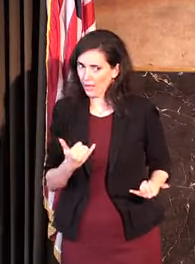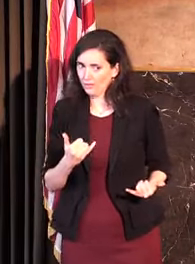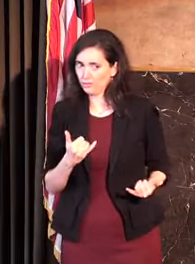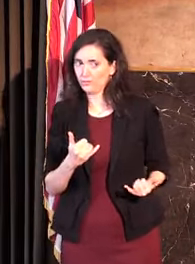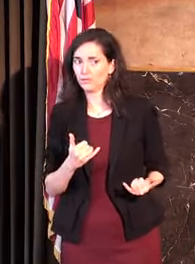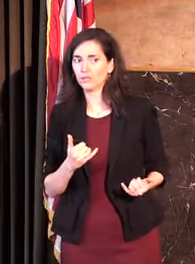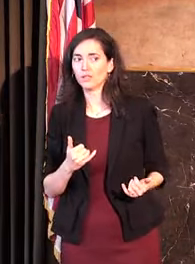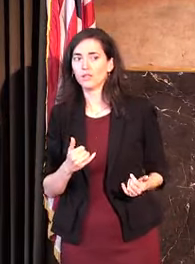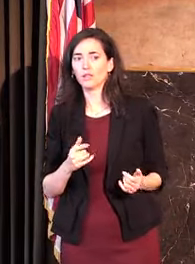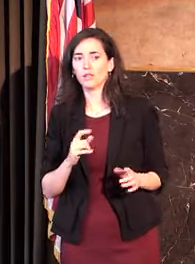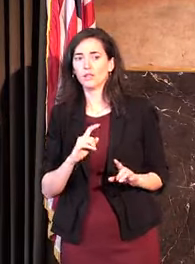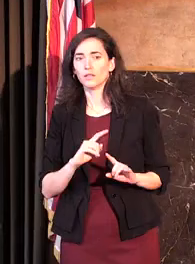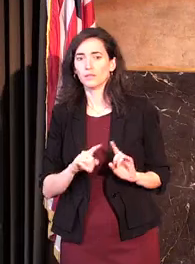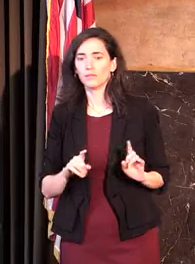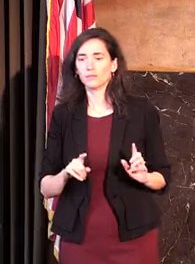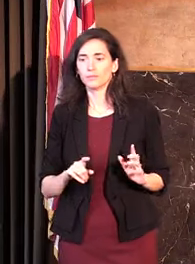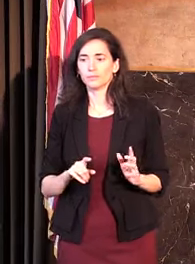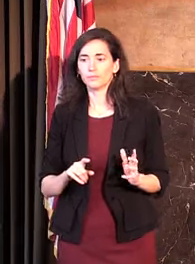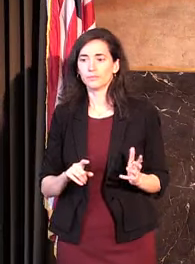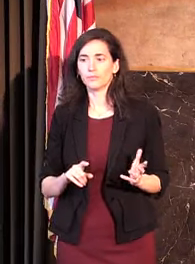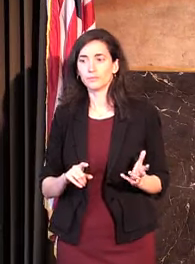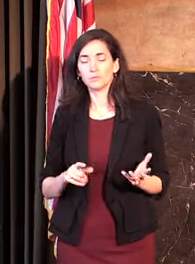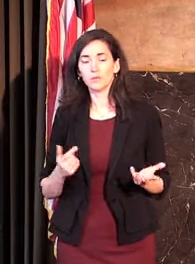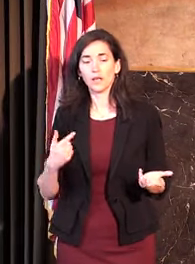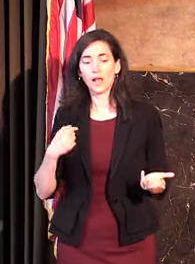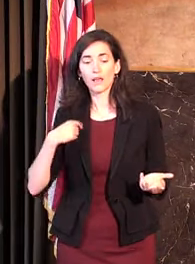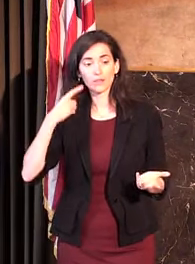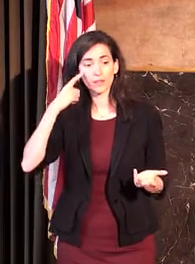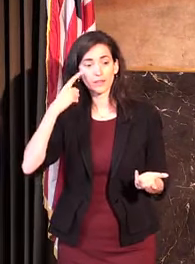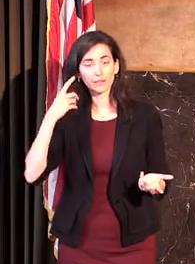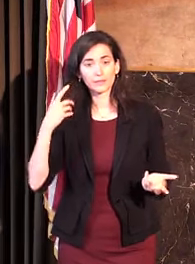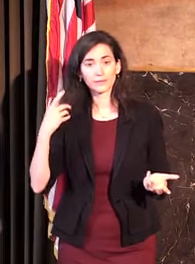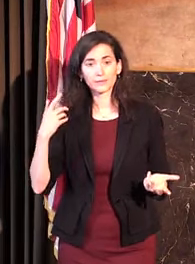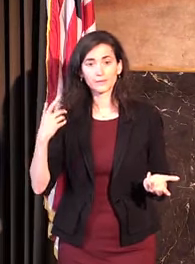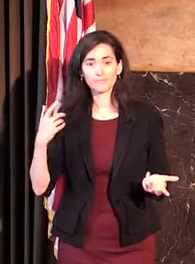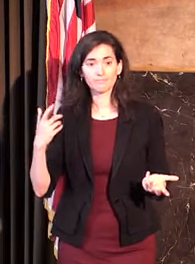want to answer your question. But I do think the